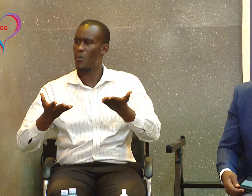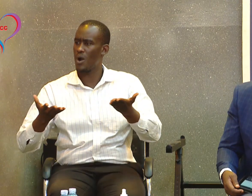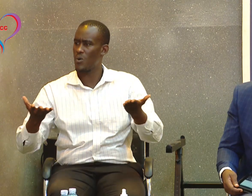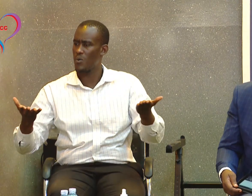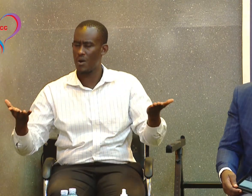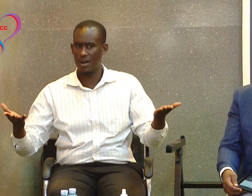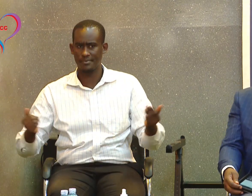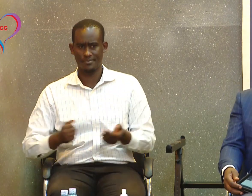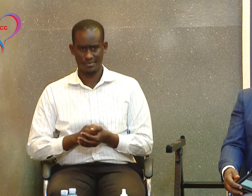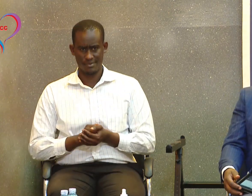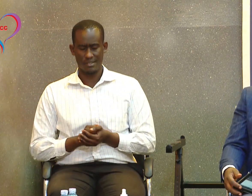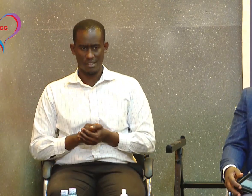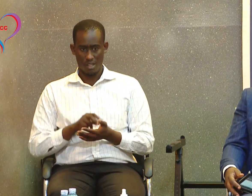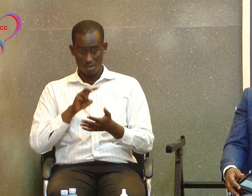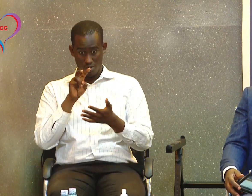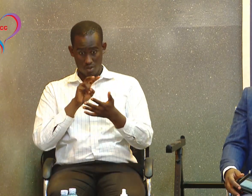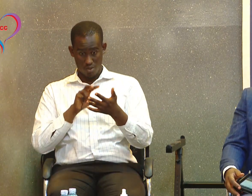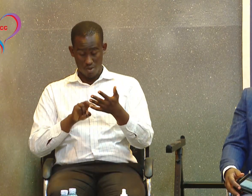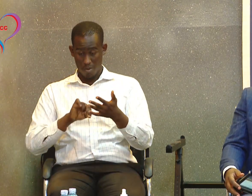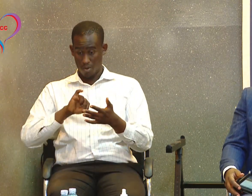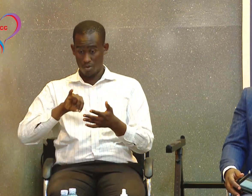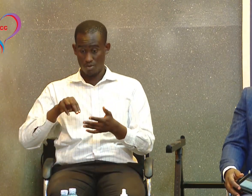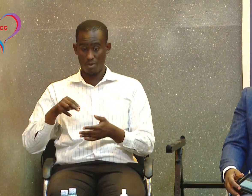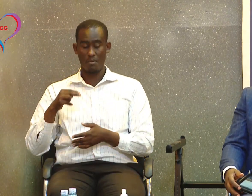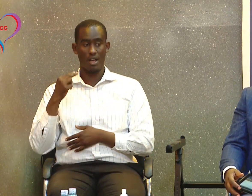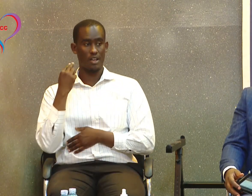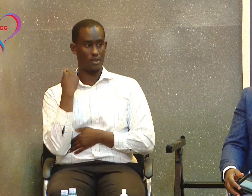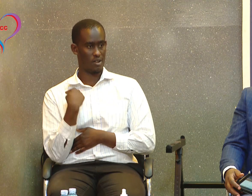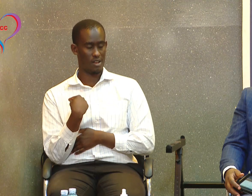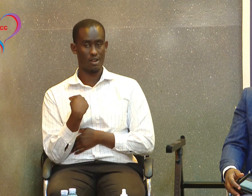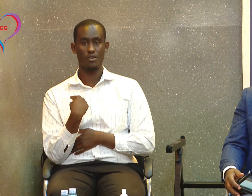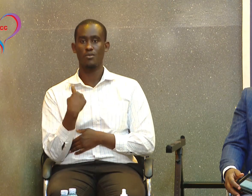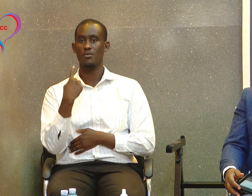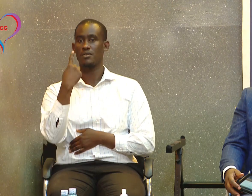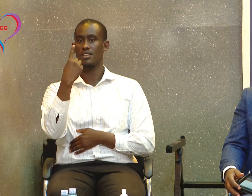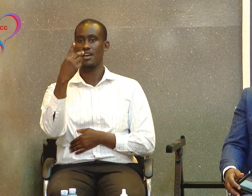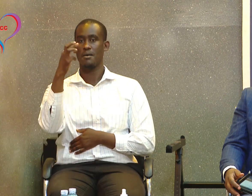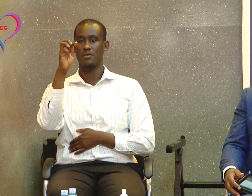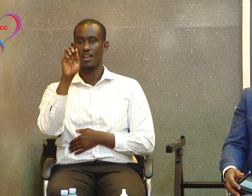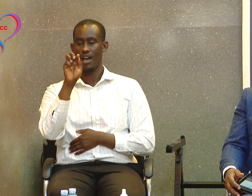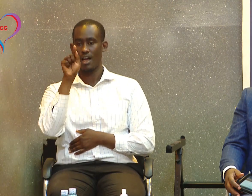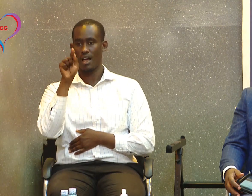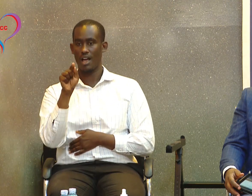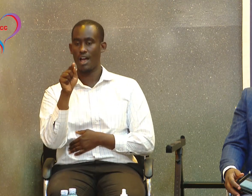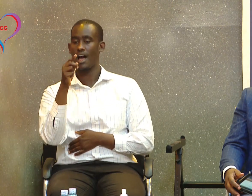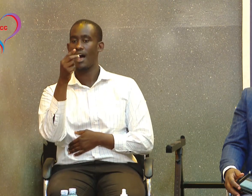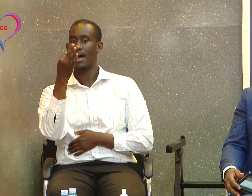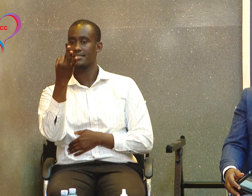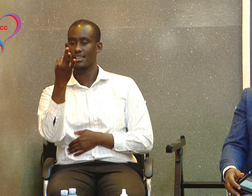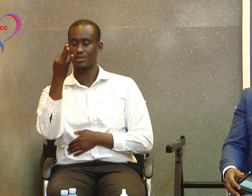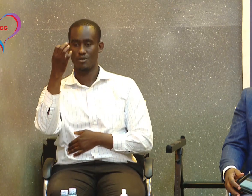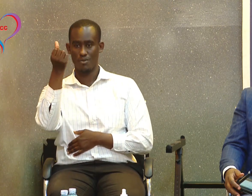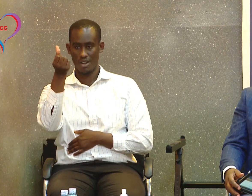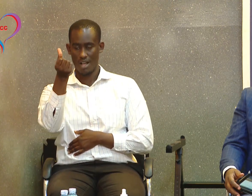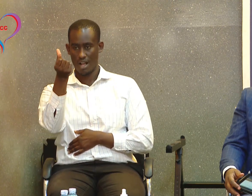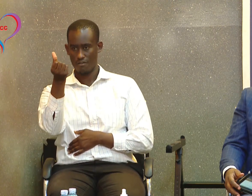Bona asoma mu Yokana esule 18 olunyiriri olwa satumwo mukago